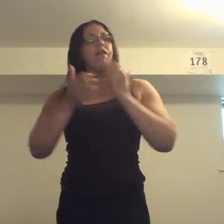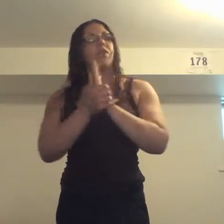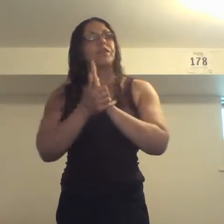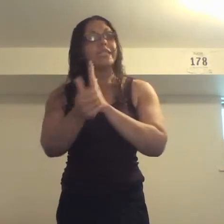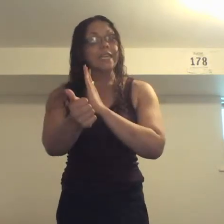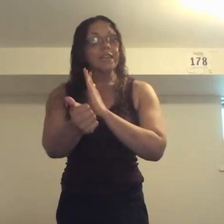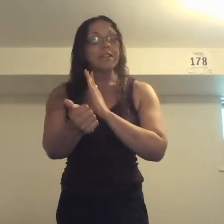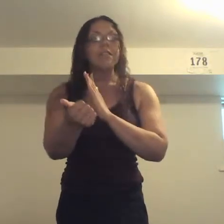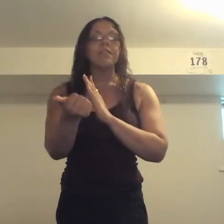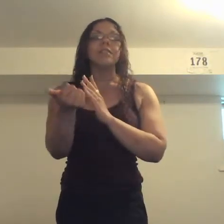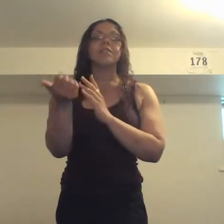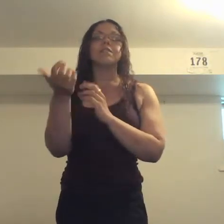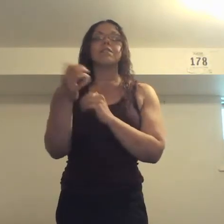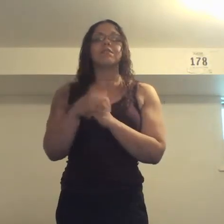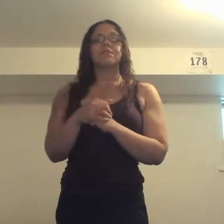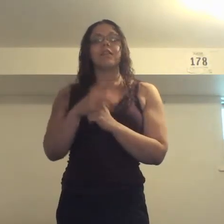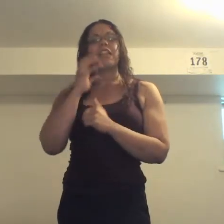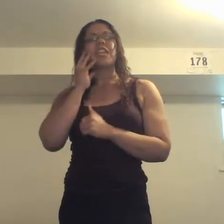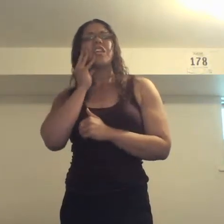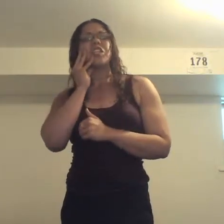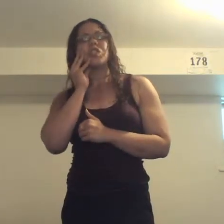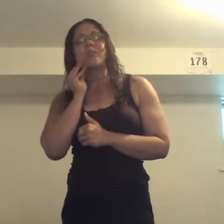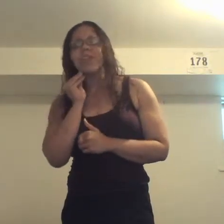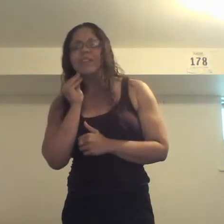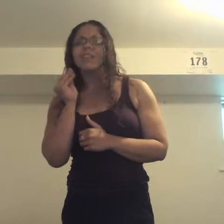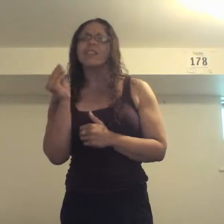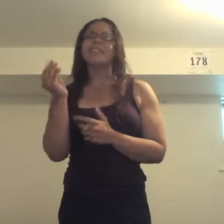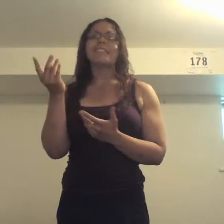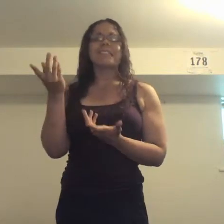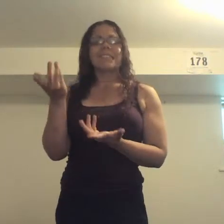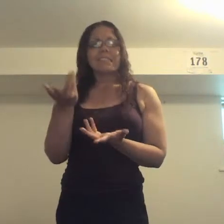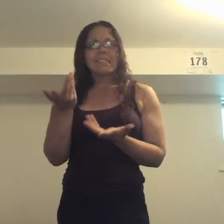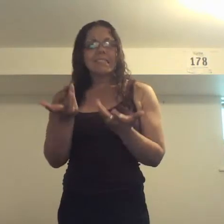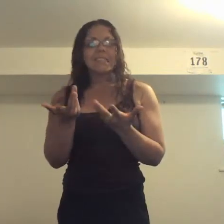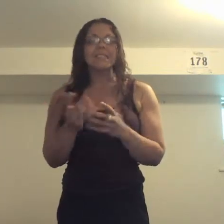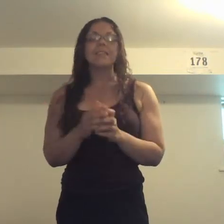professional experience. But being that the Boundary Waters is a